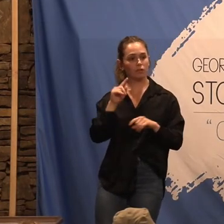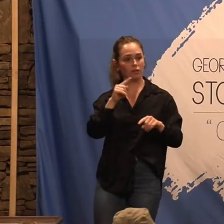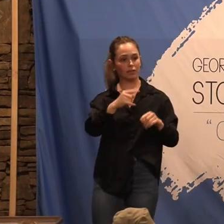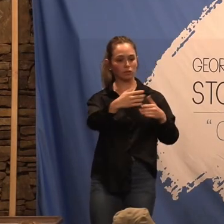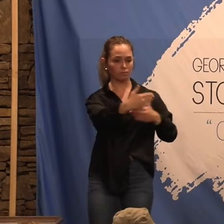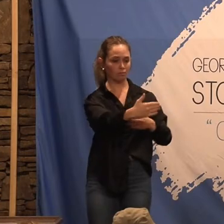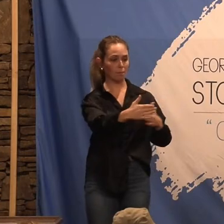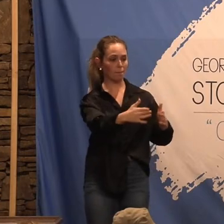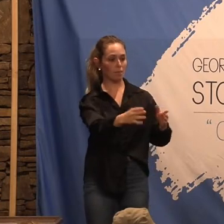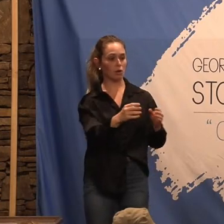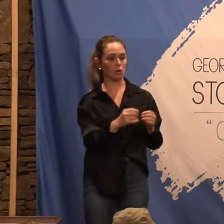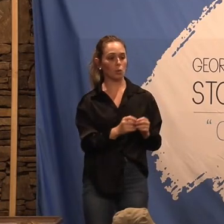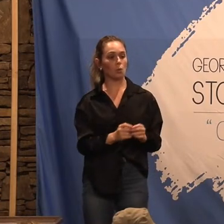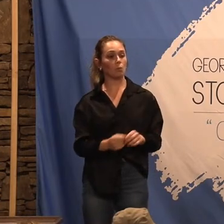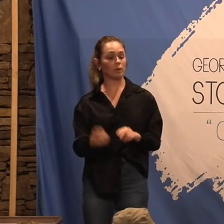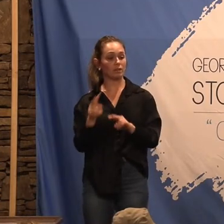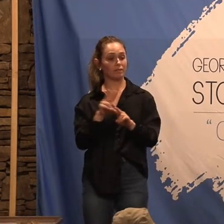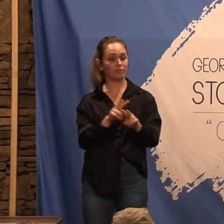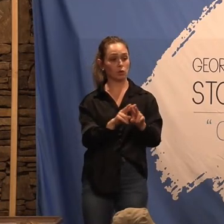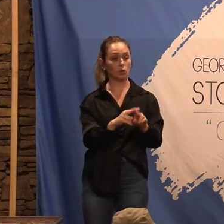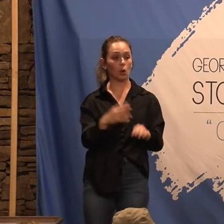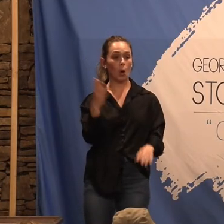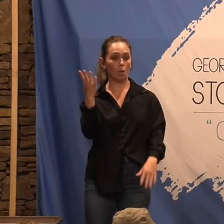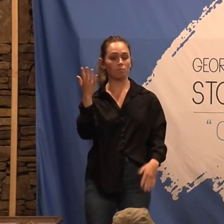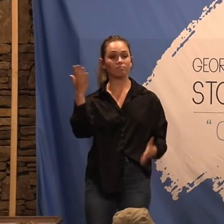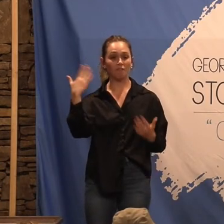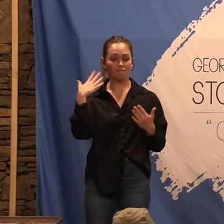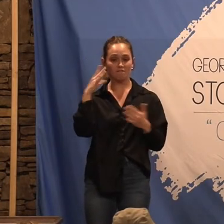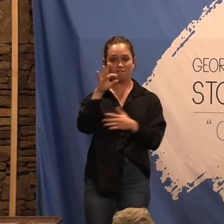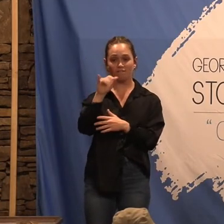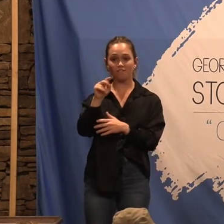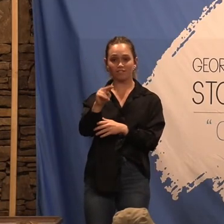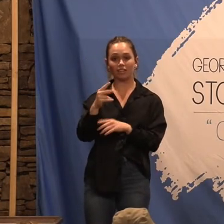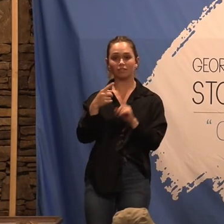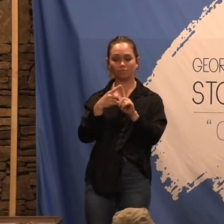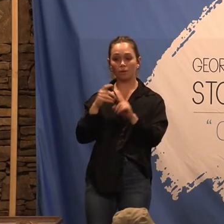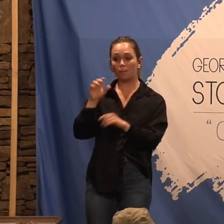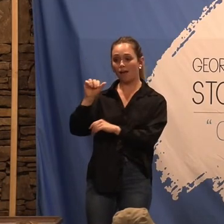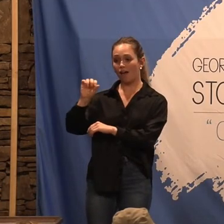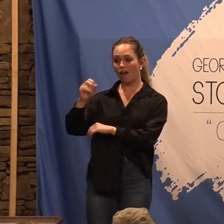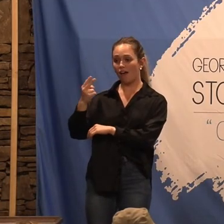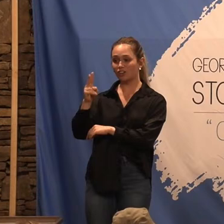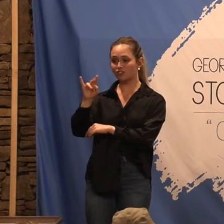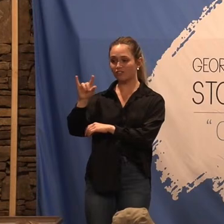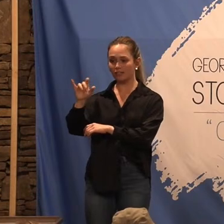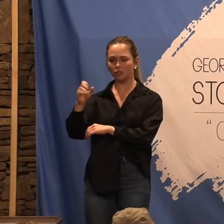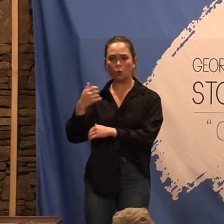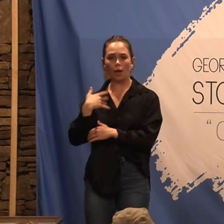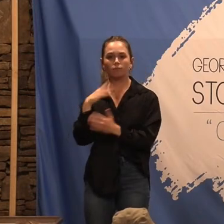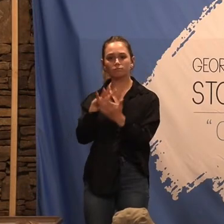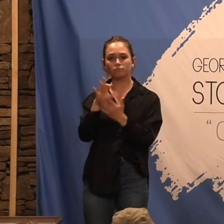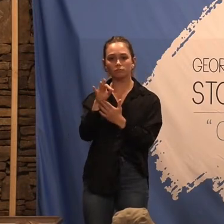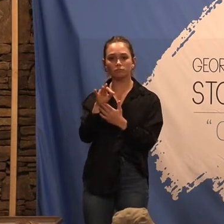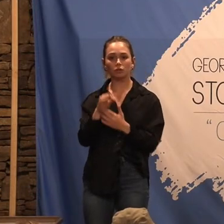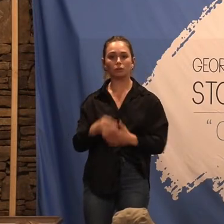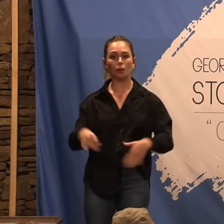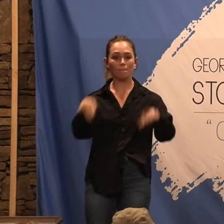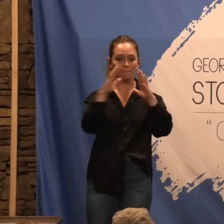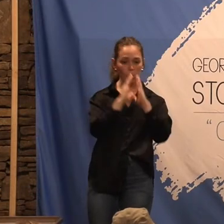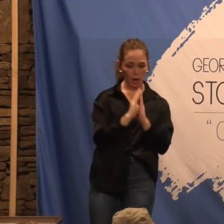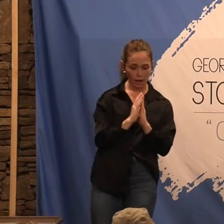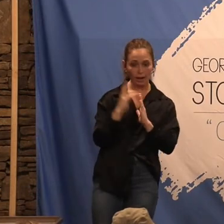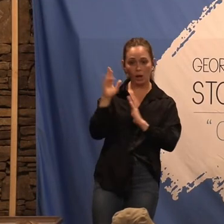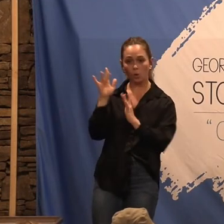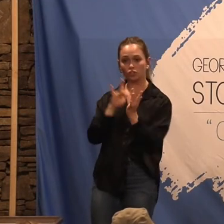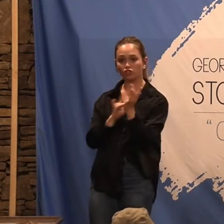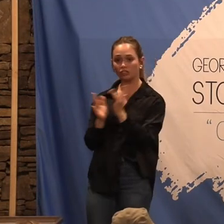cardboard box with funeral home fans from Gross Funeral Home over in Asheville. And you had your choice. You could get praying hands or Jesus